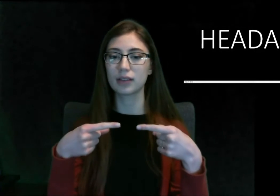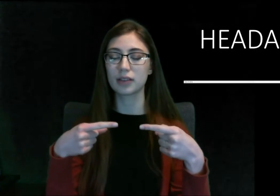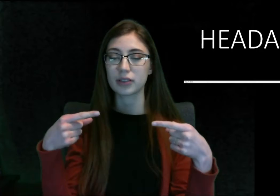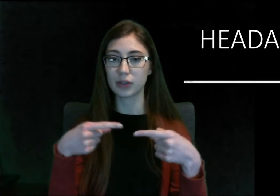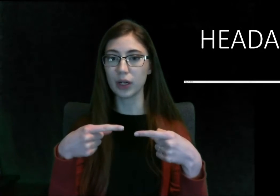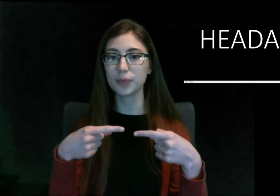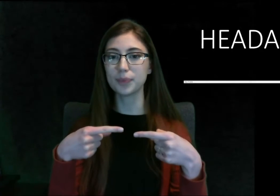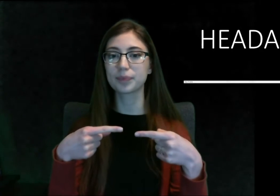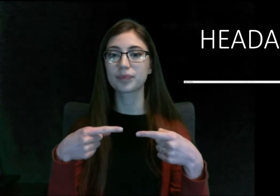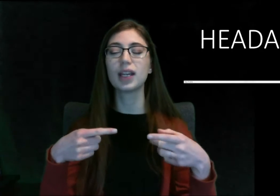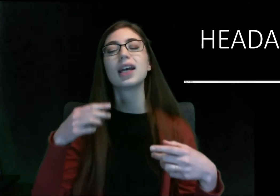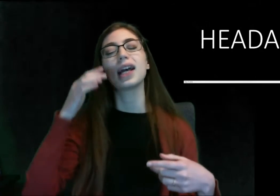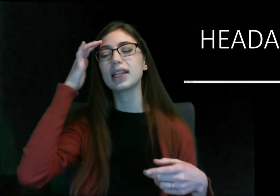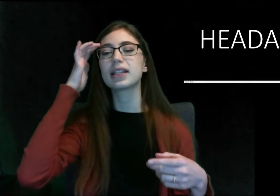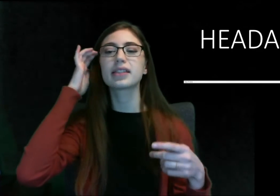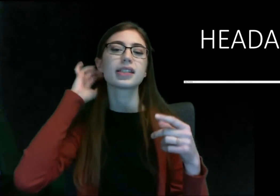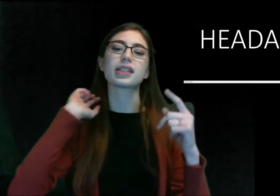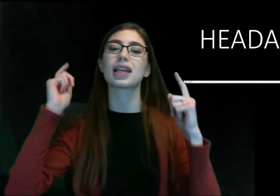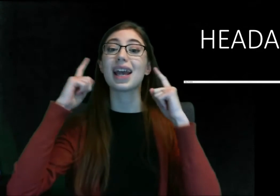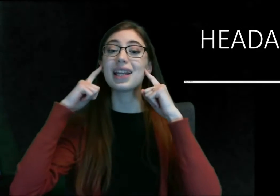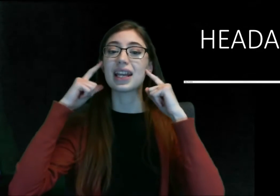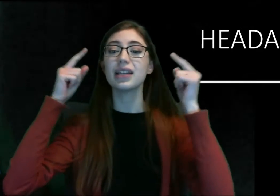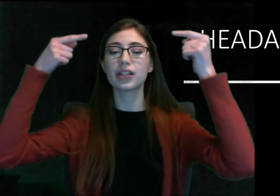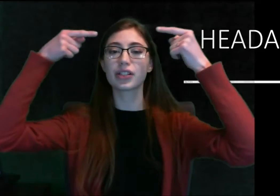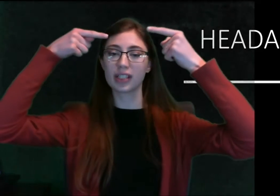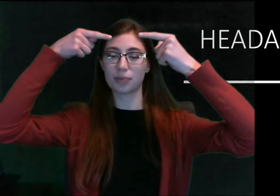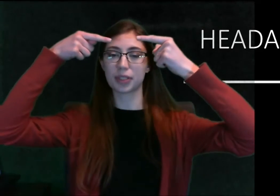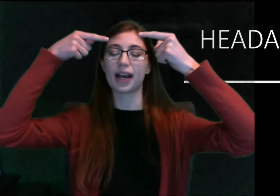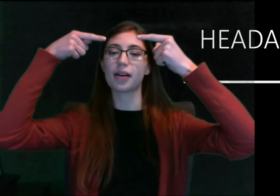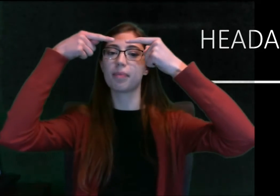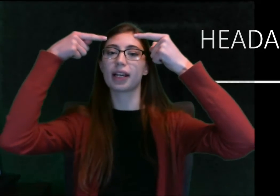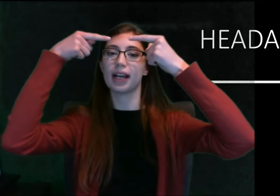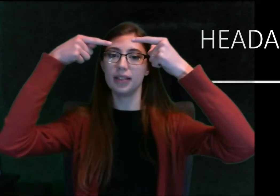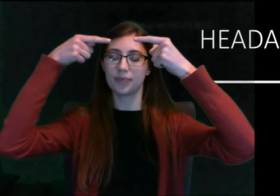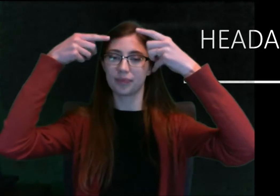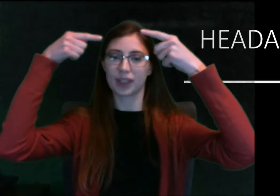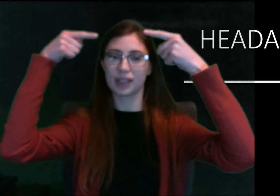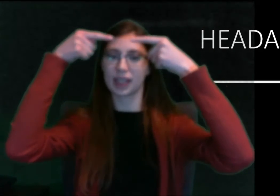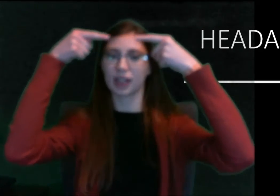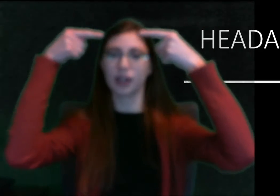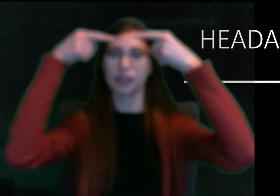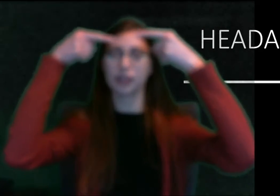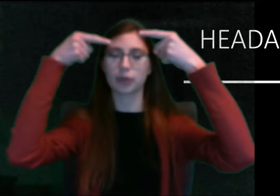So hurt. And then since it's a headache, you're just going to put that up by your head and sign hurt or pain.